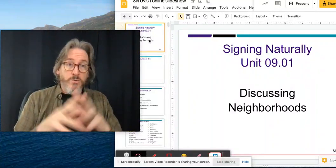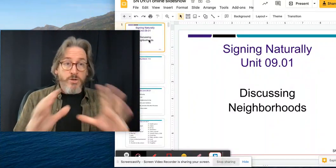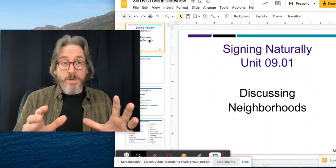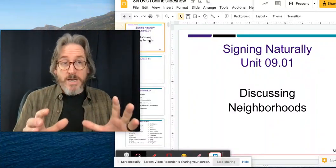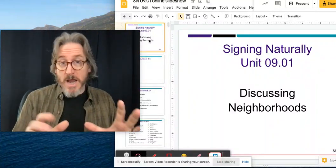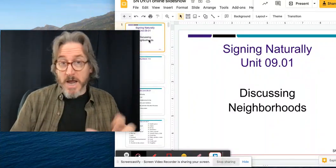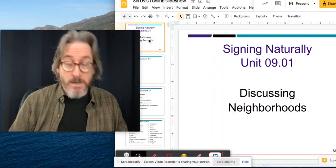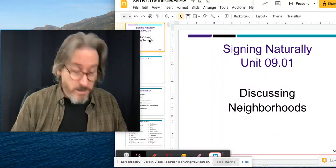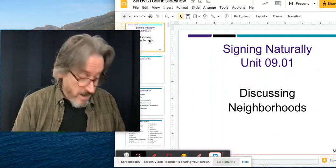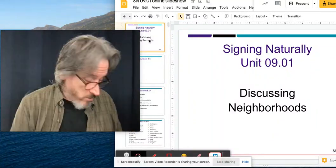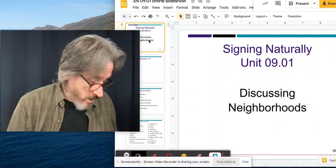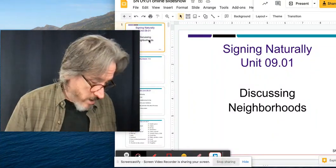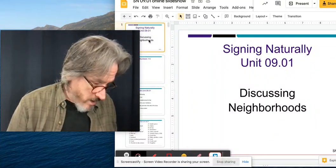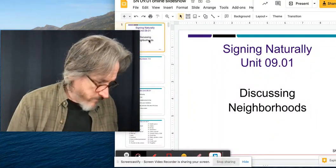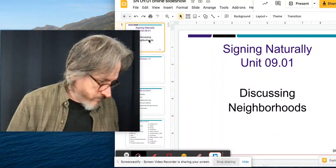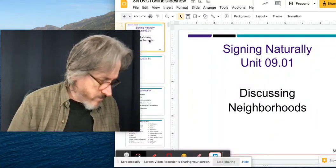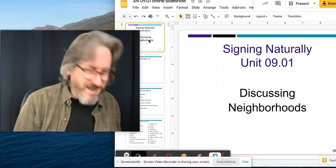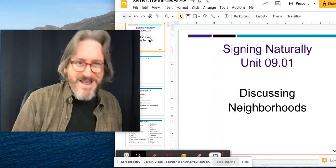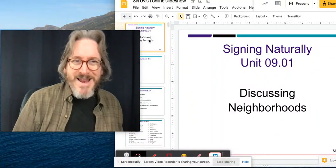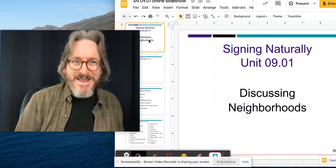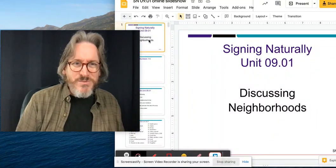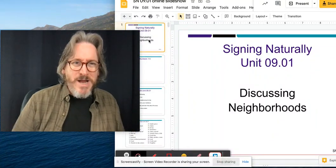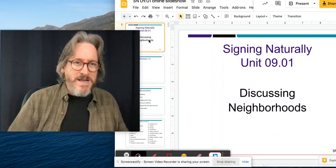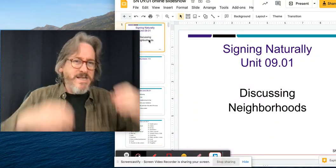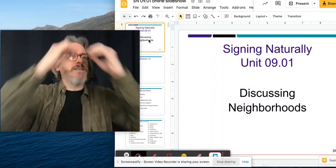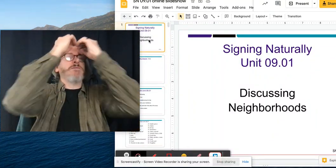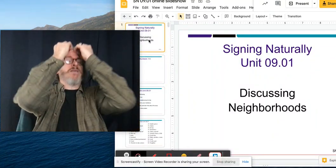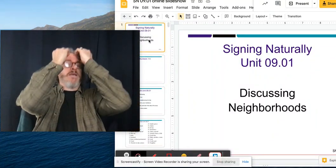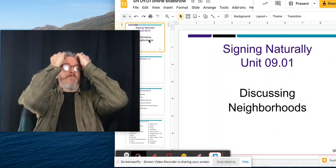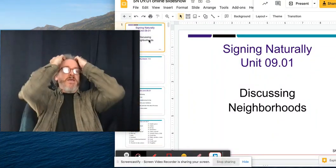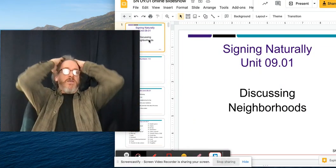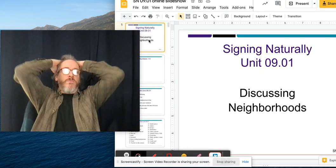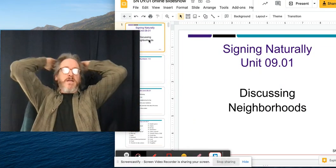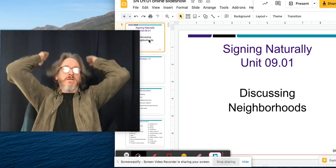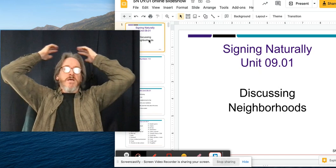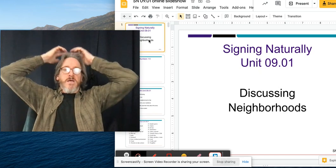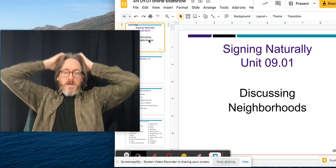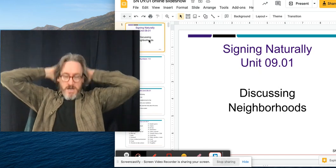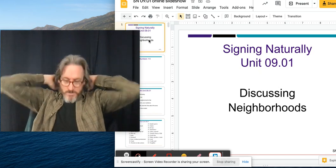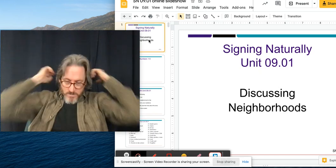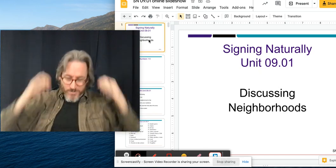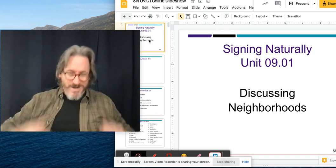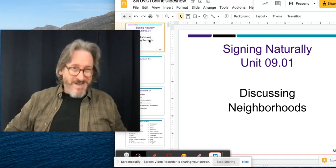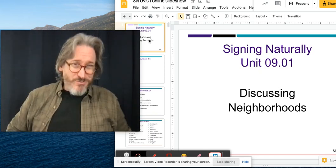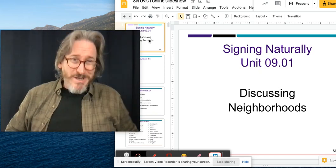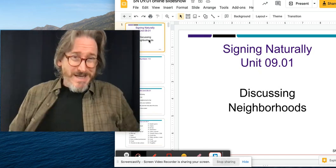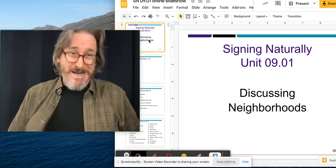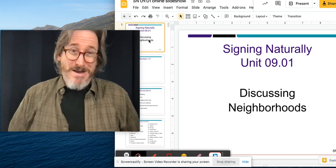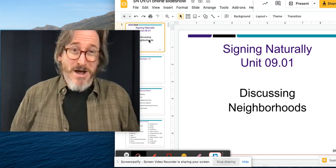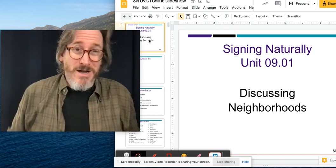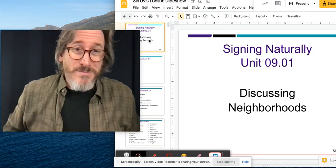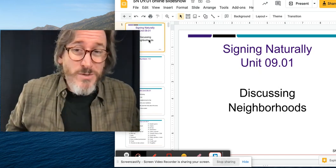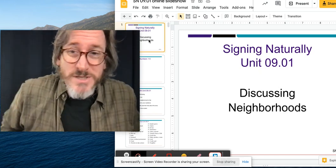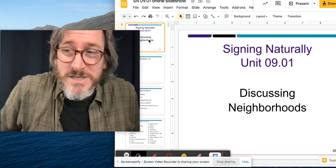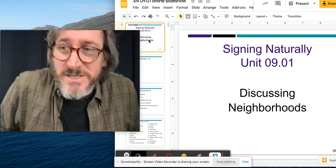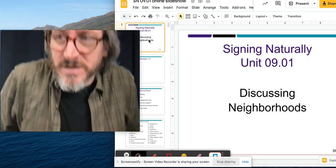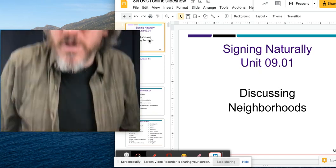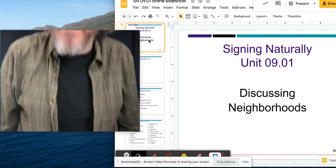All right, so Unit 9. Now, this one seems like a big unit, but it's really